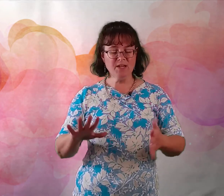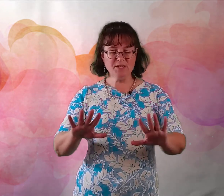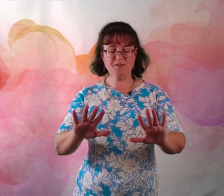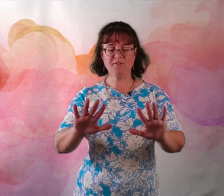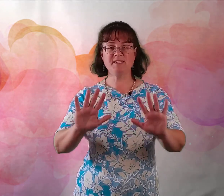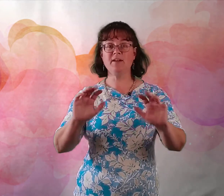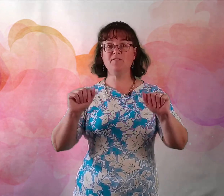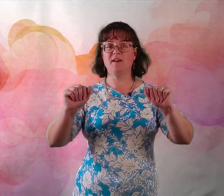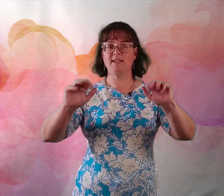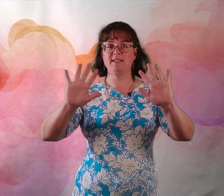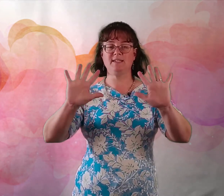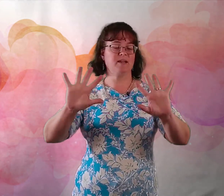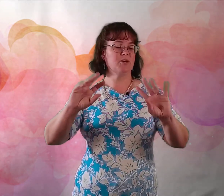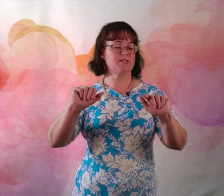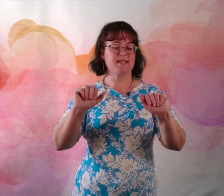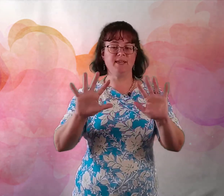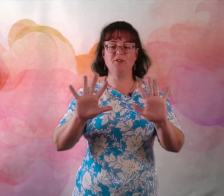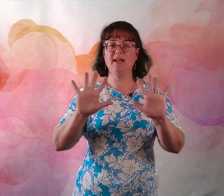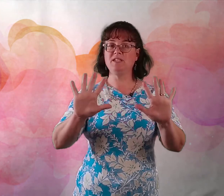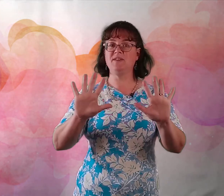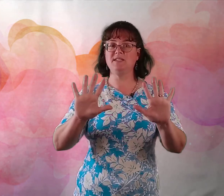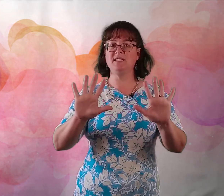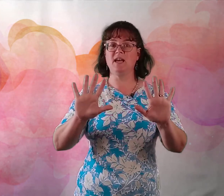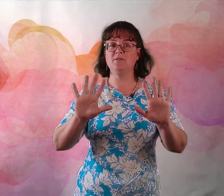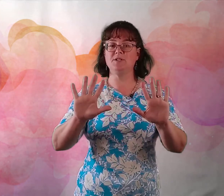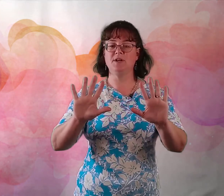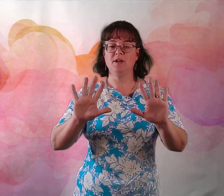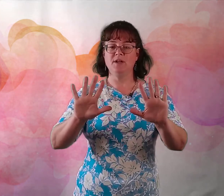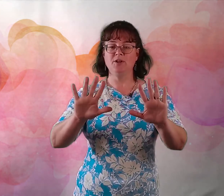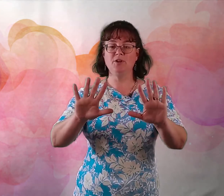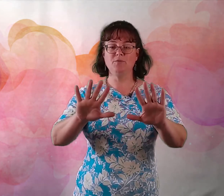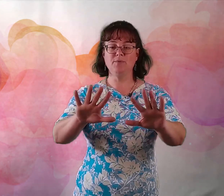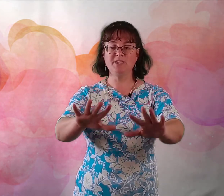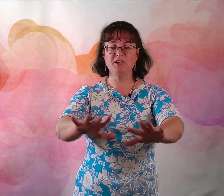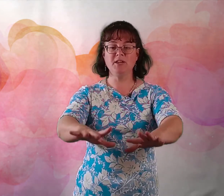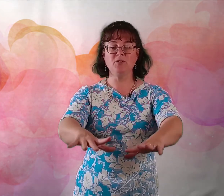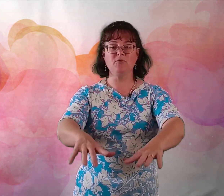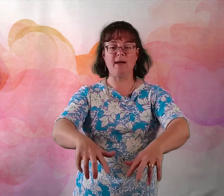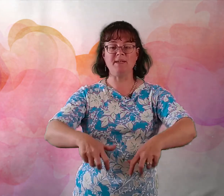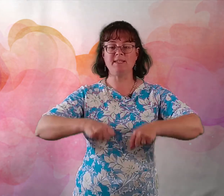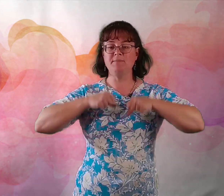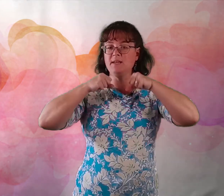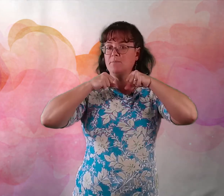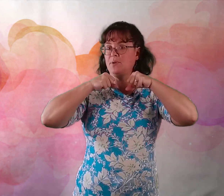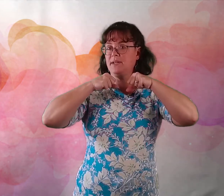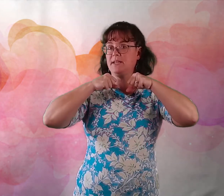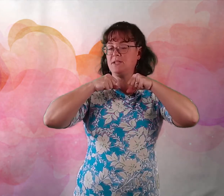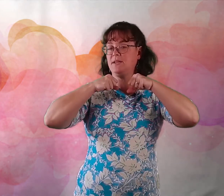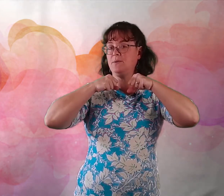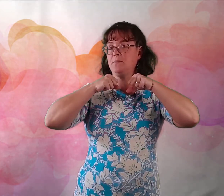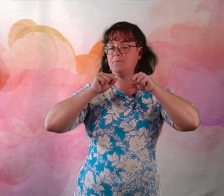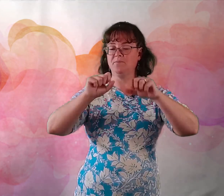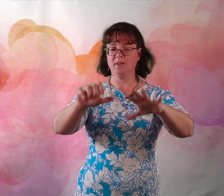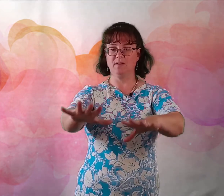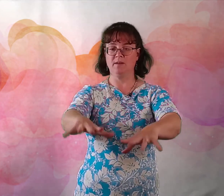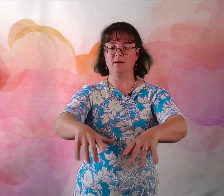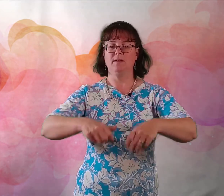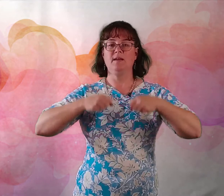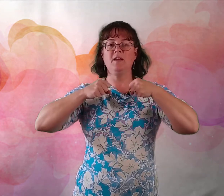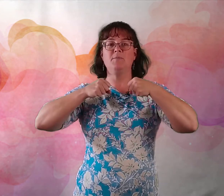So for sacrifice, you can take your hands facing out. You can reach like you're grabbing something and pulling it to you. But